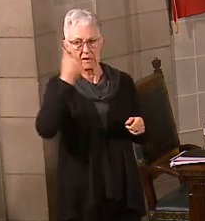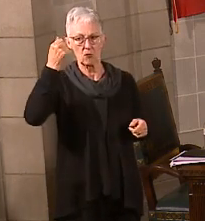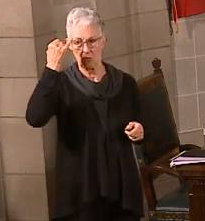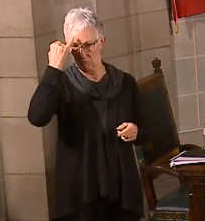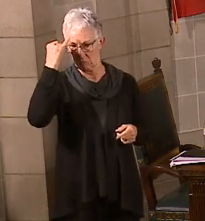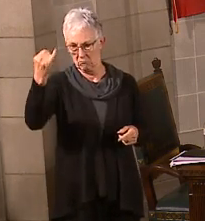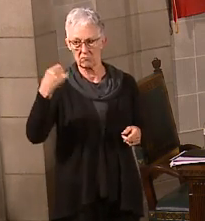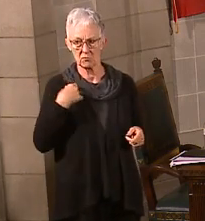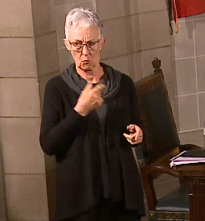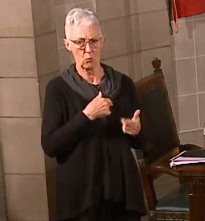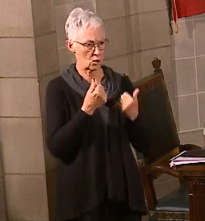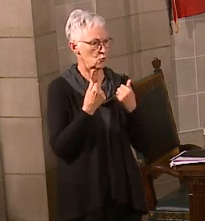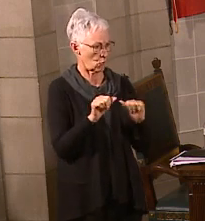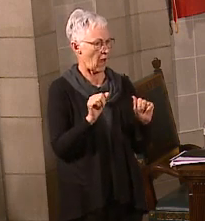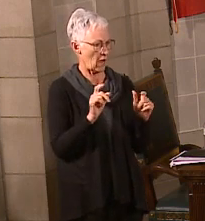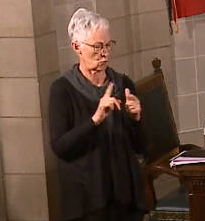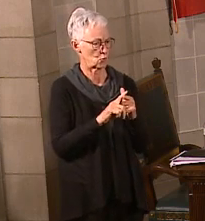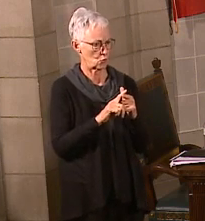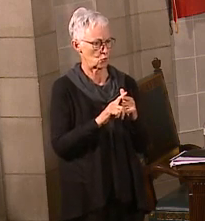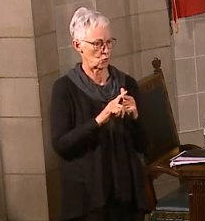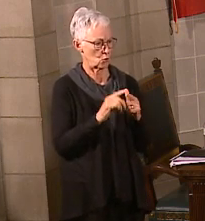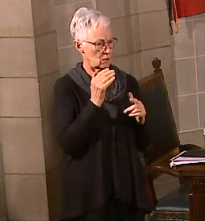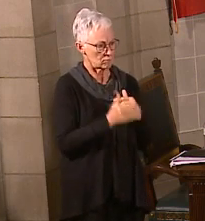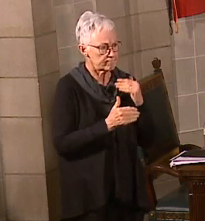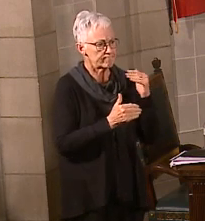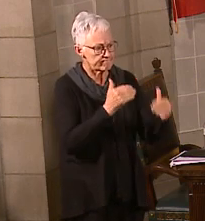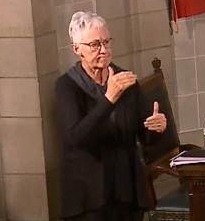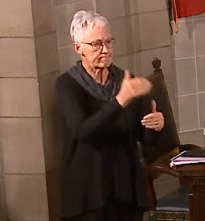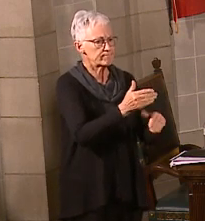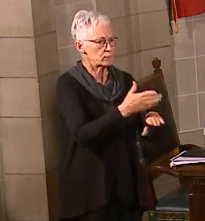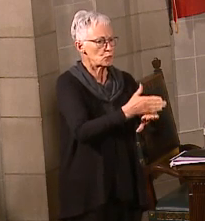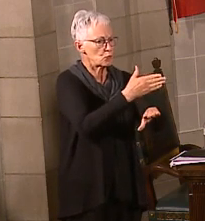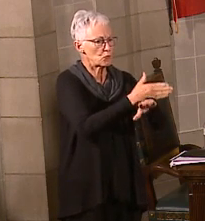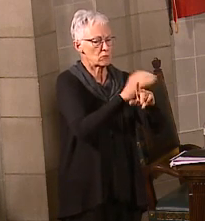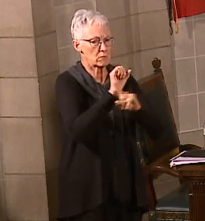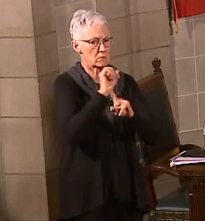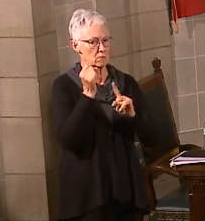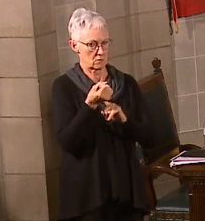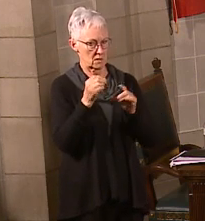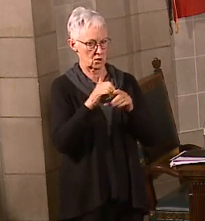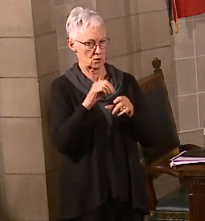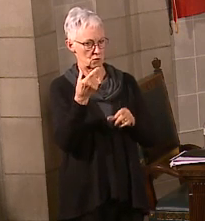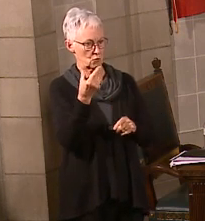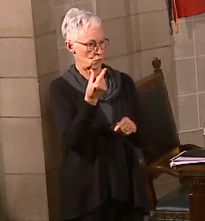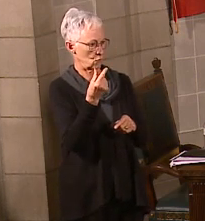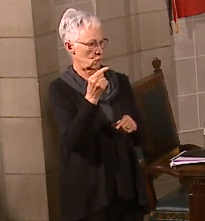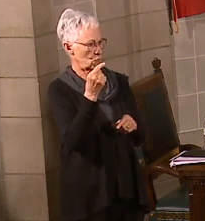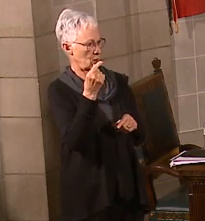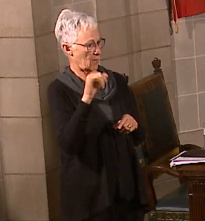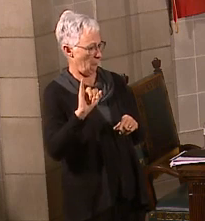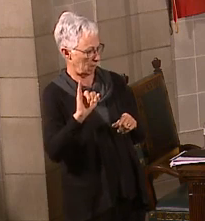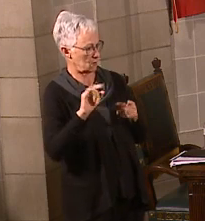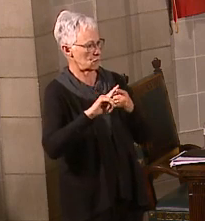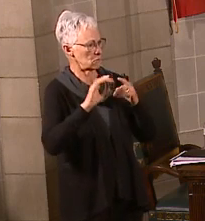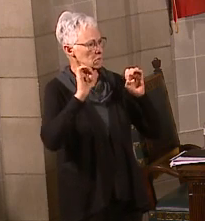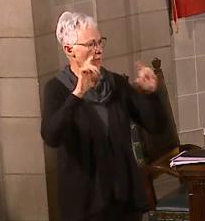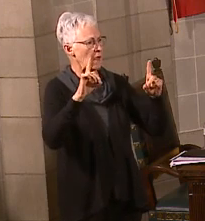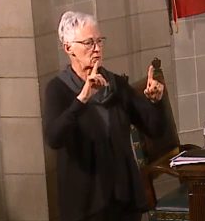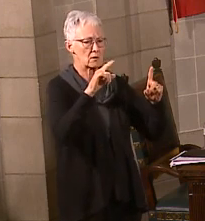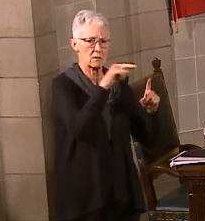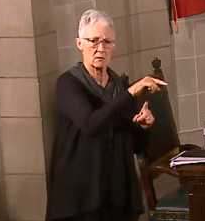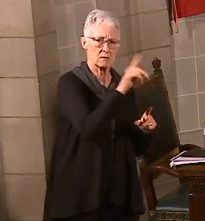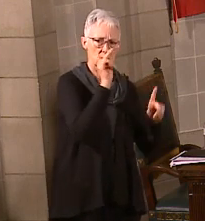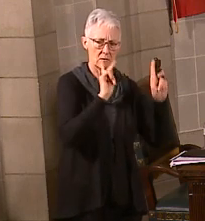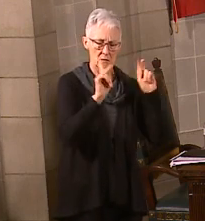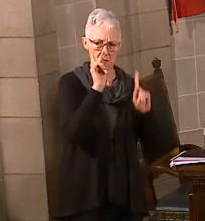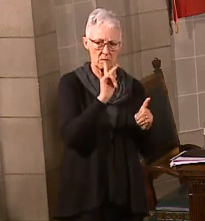there's a number of things we've been doing to take those steps in Grand Island to be able to help educate people, to be able to help give them the tools they